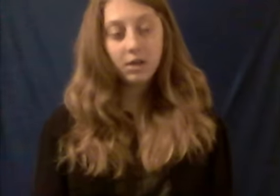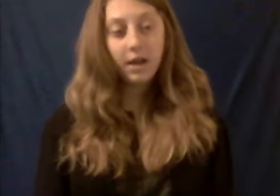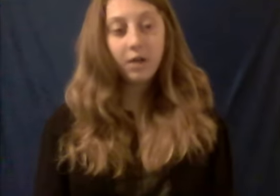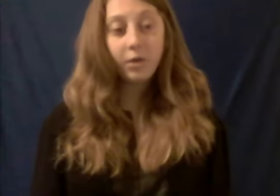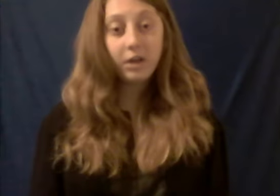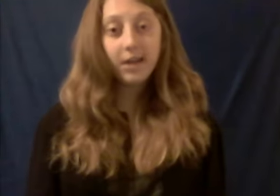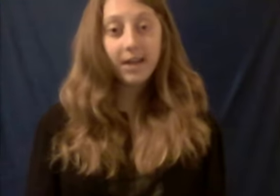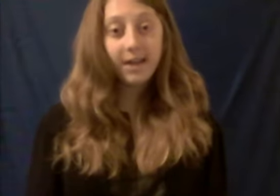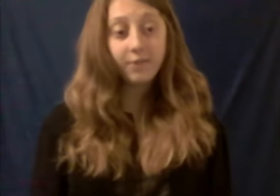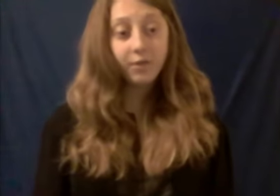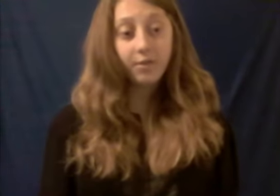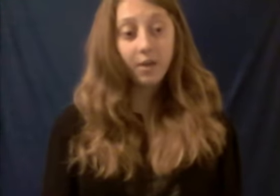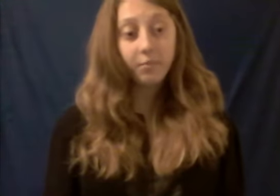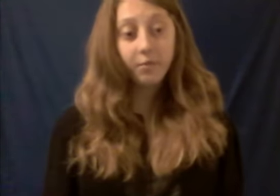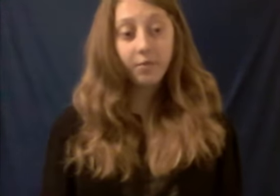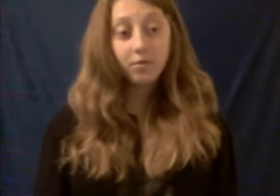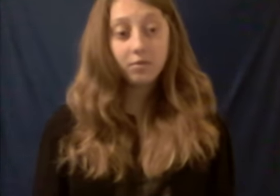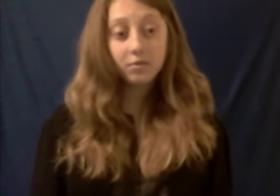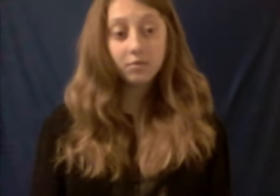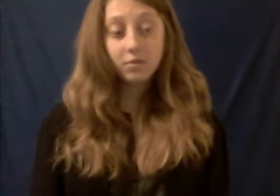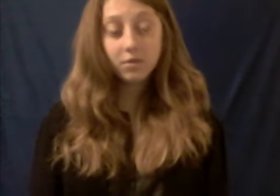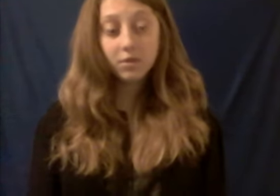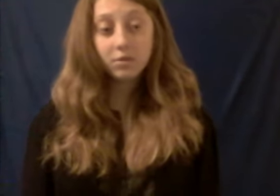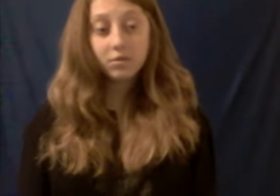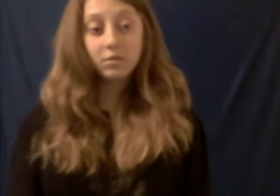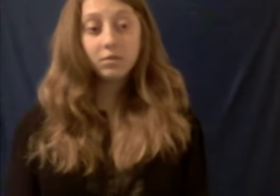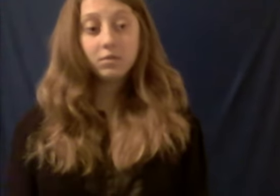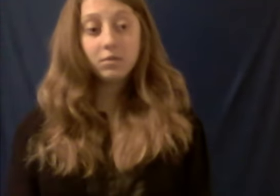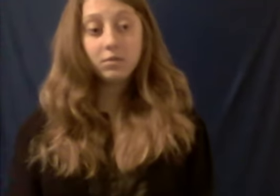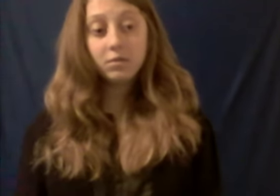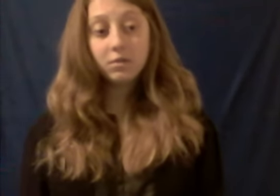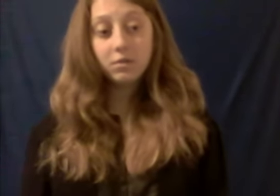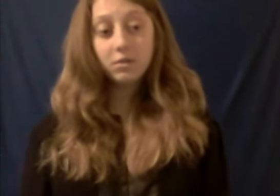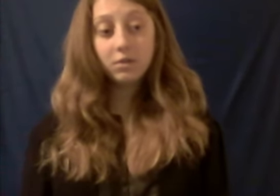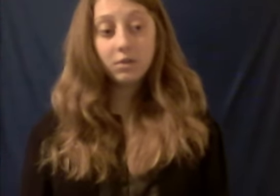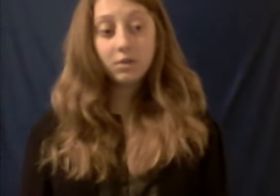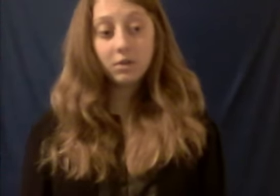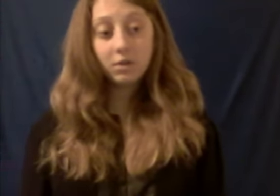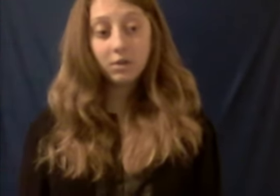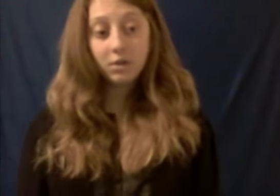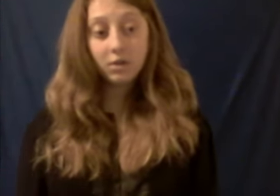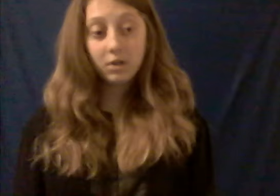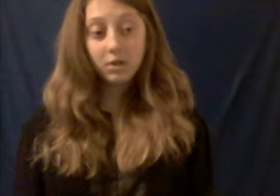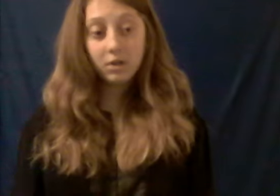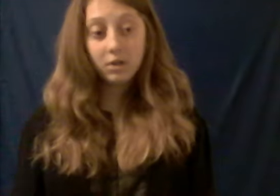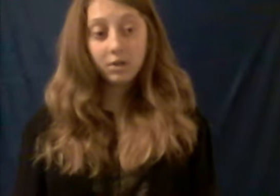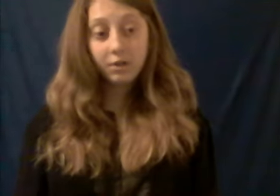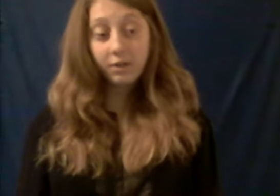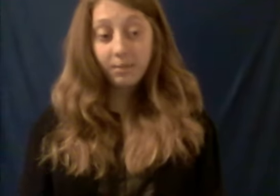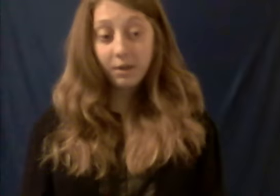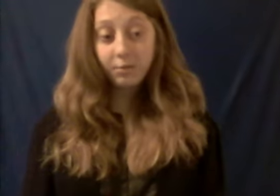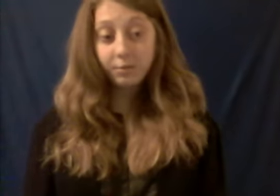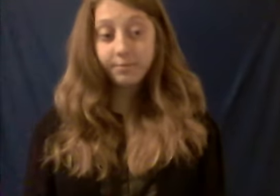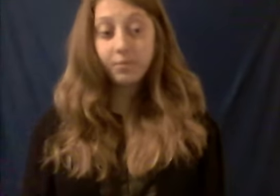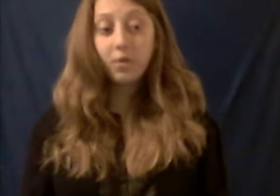How quickly can I get food stamps? Well, well, let me do a couple quick You think I'm eligible? calculations. I